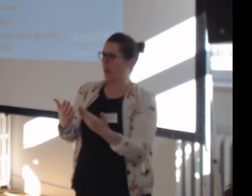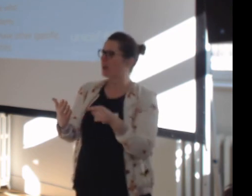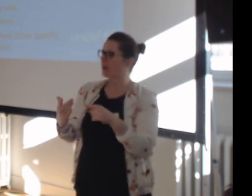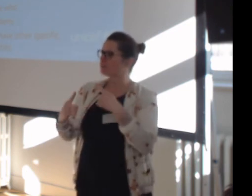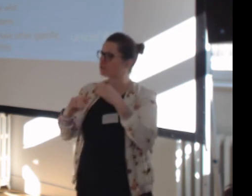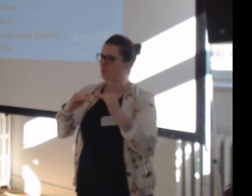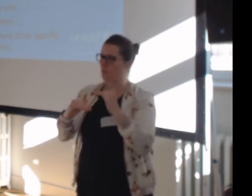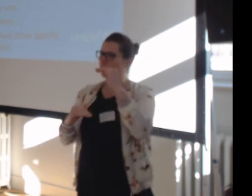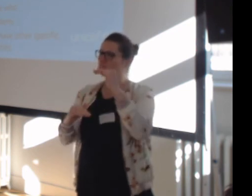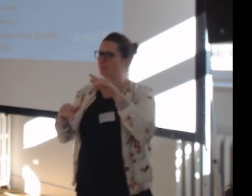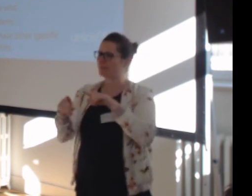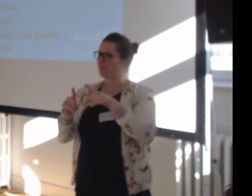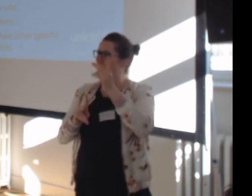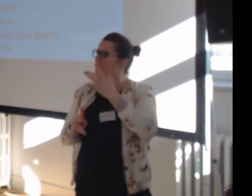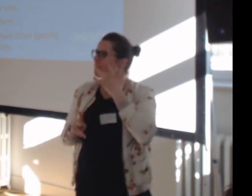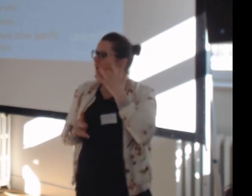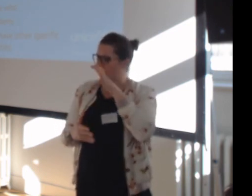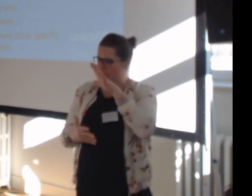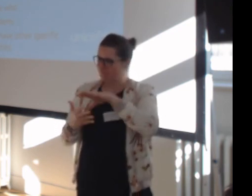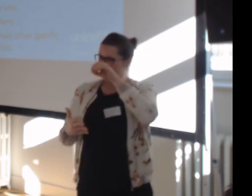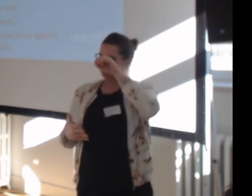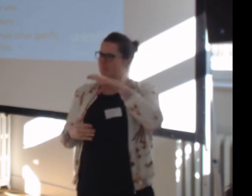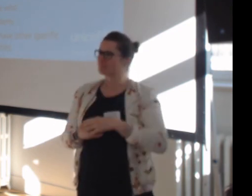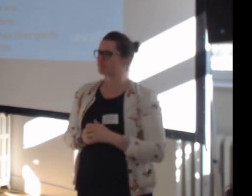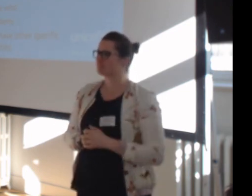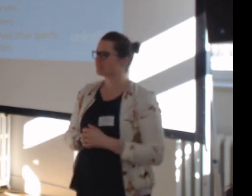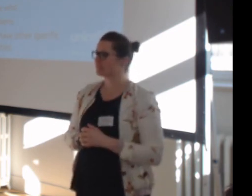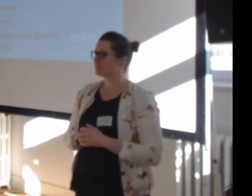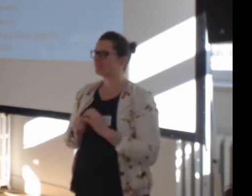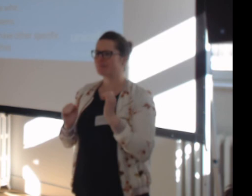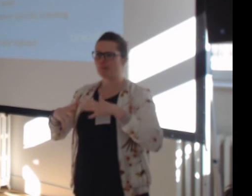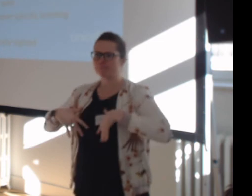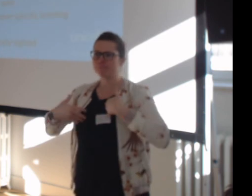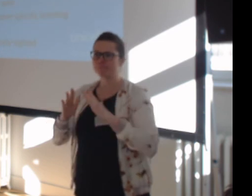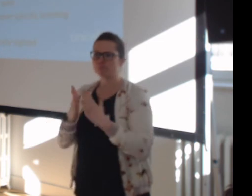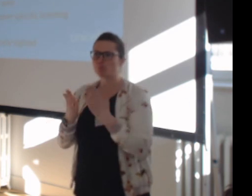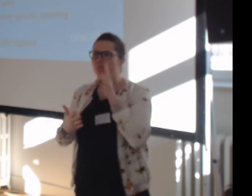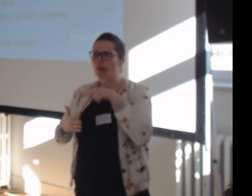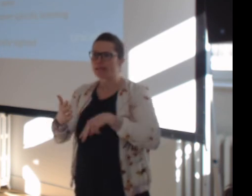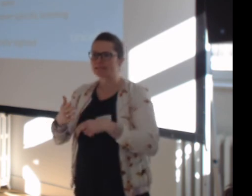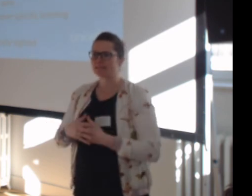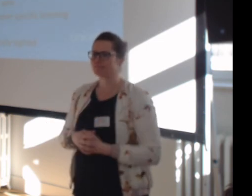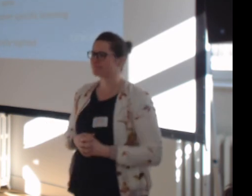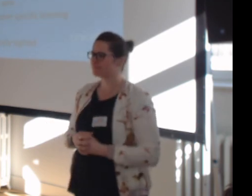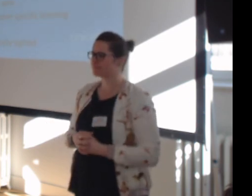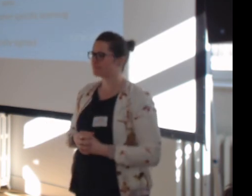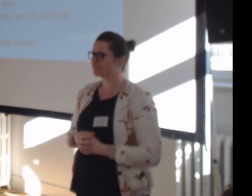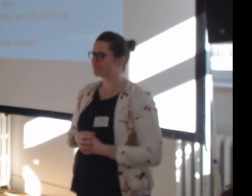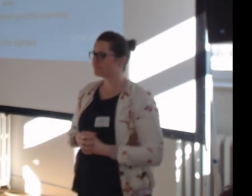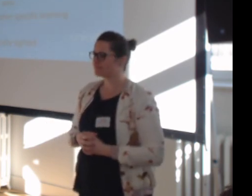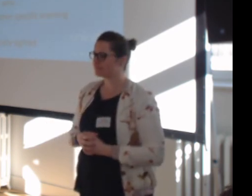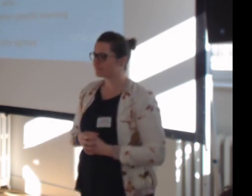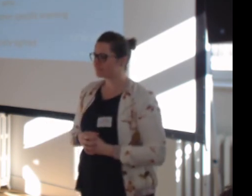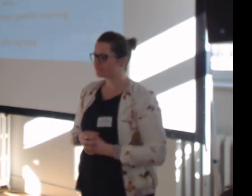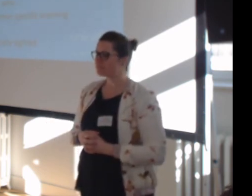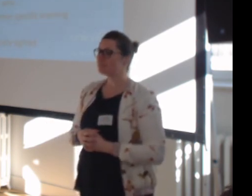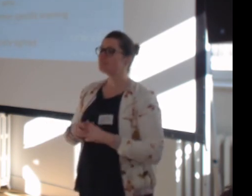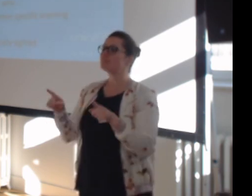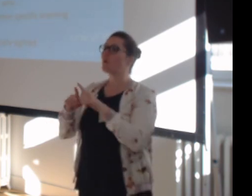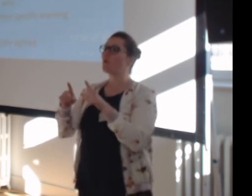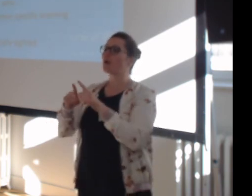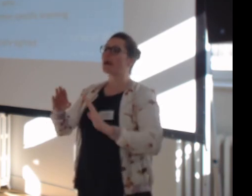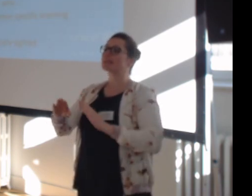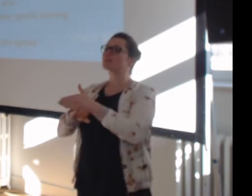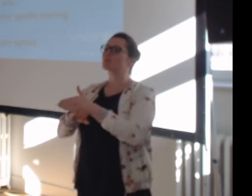and big, so it makes it easier for the person to read it and enjoy the book. It is also, with an accessible